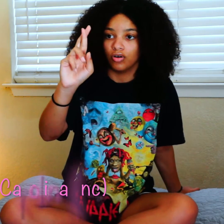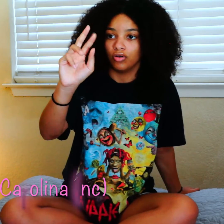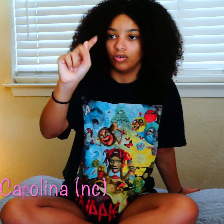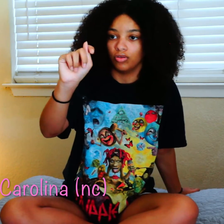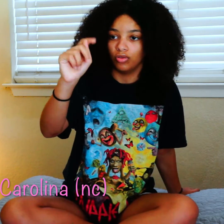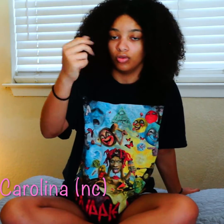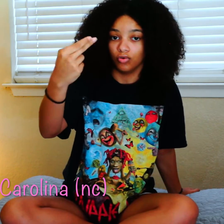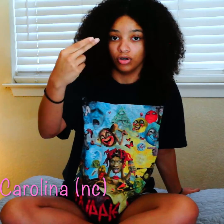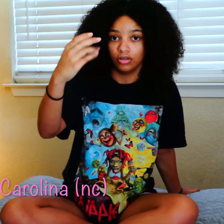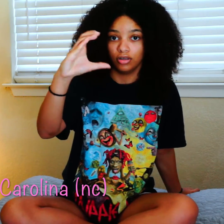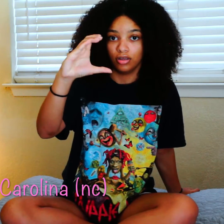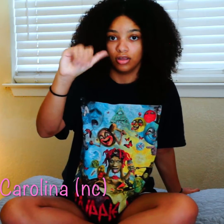North